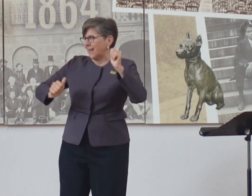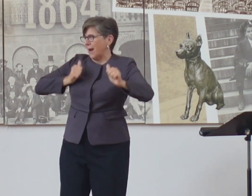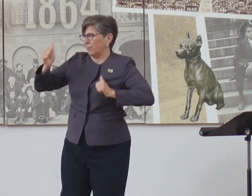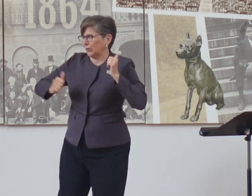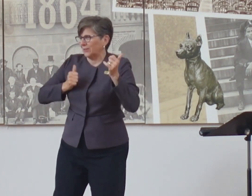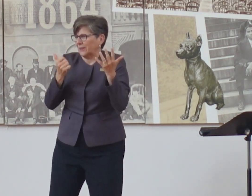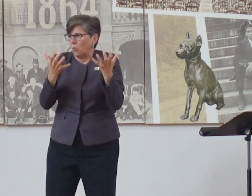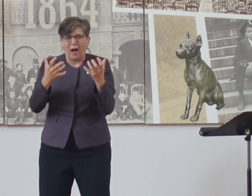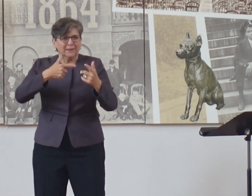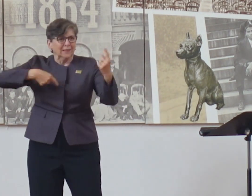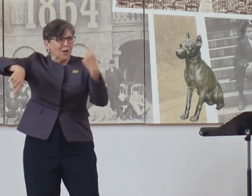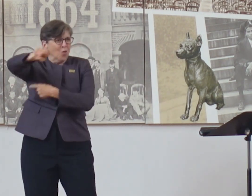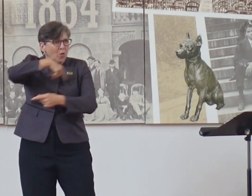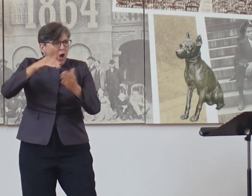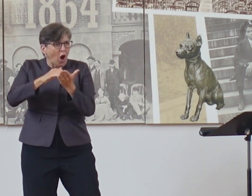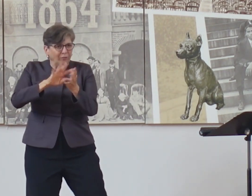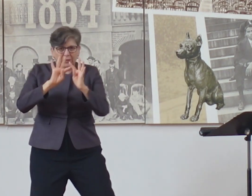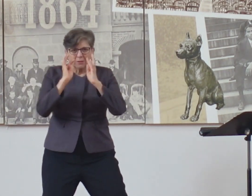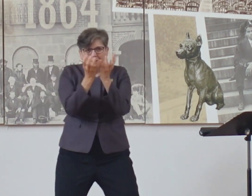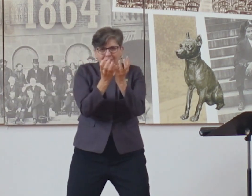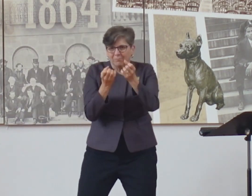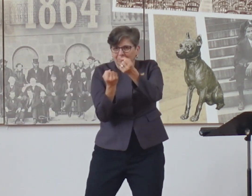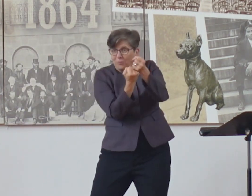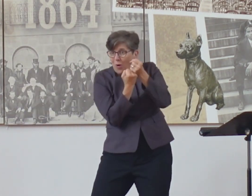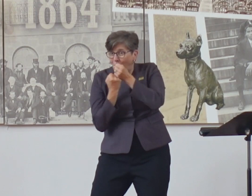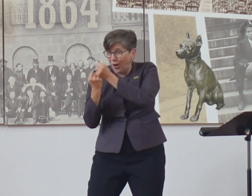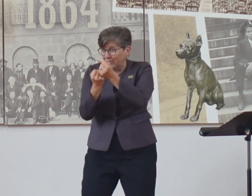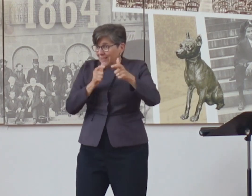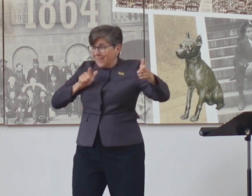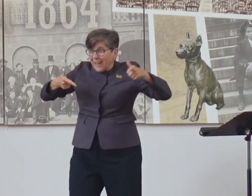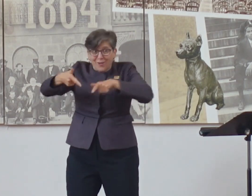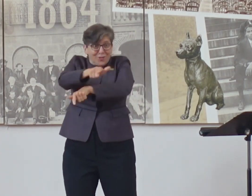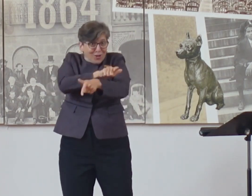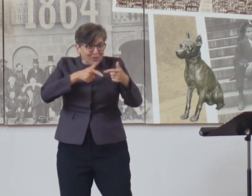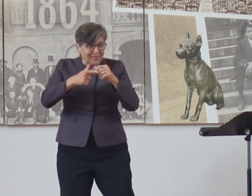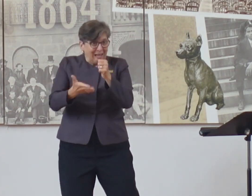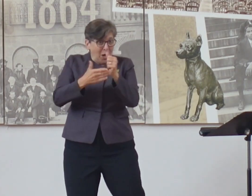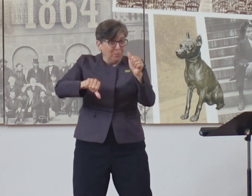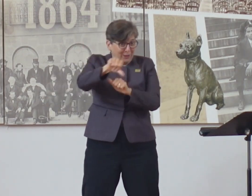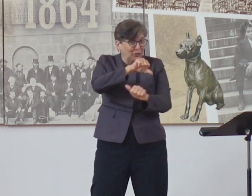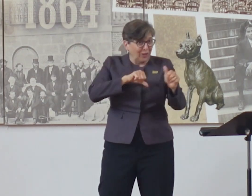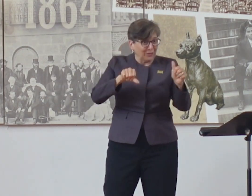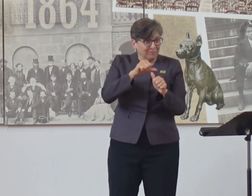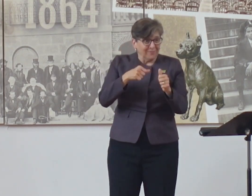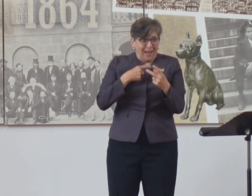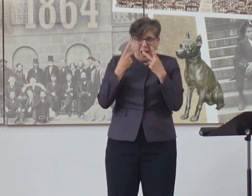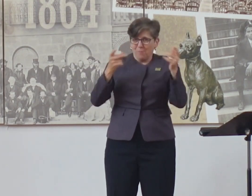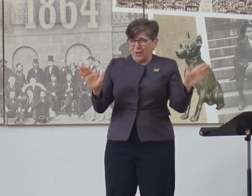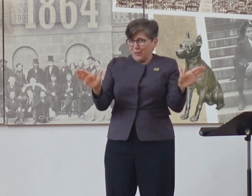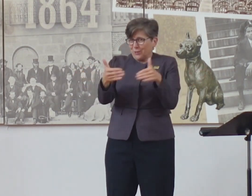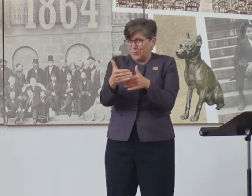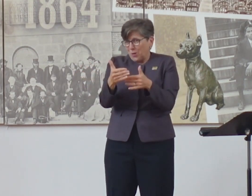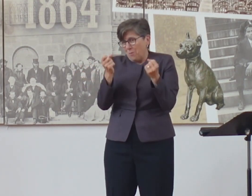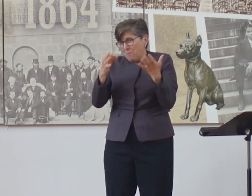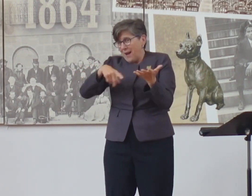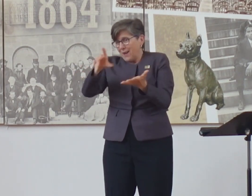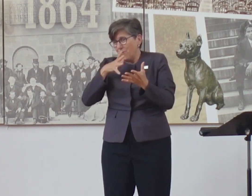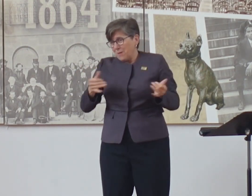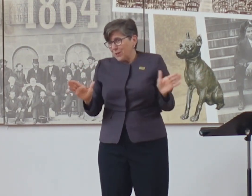women to achieve the dreams and ambitions that she had. You see that happening very often in the deaf community, taking turns to support one another. Many